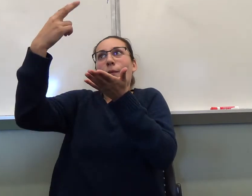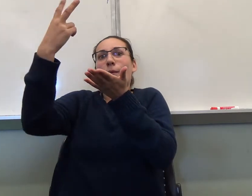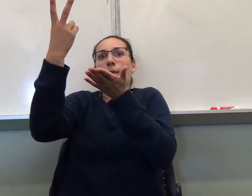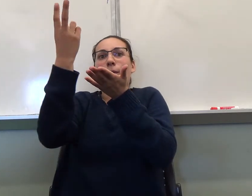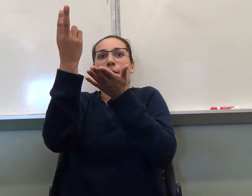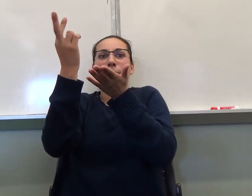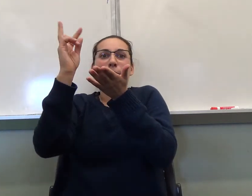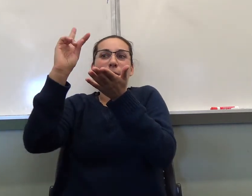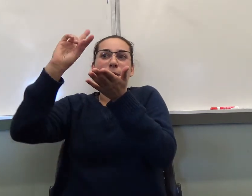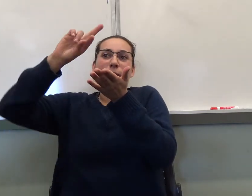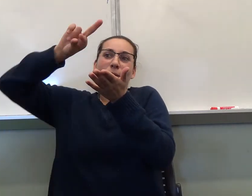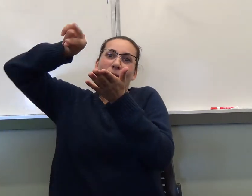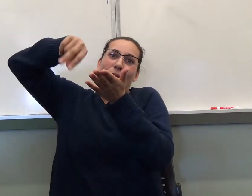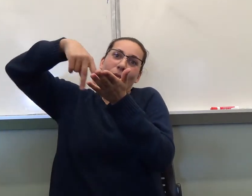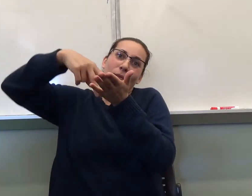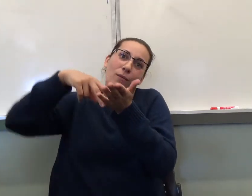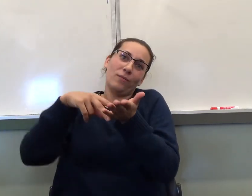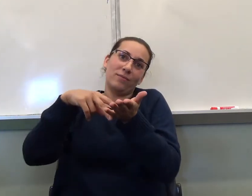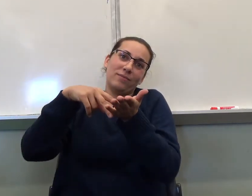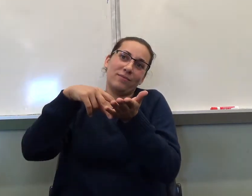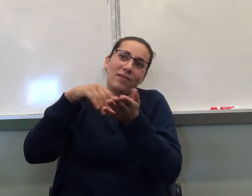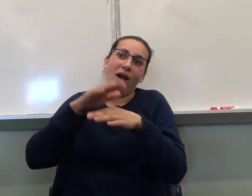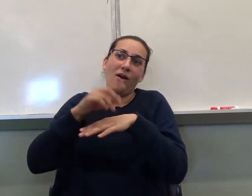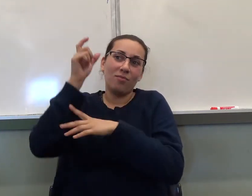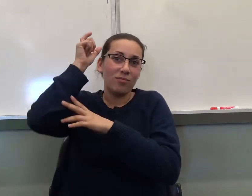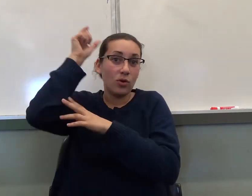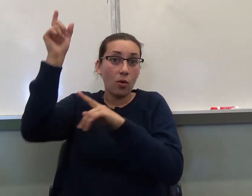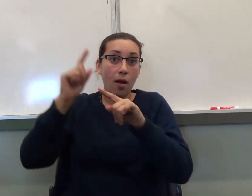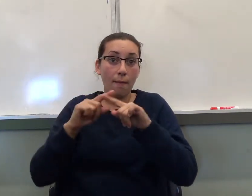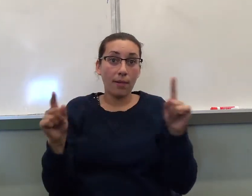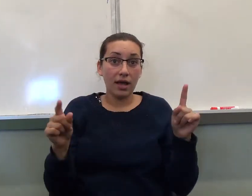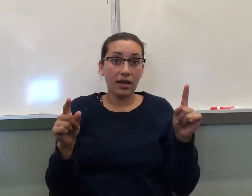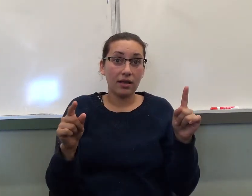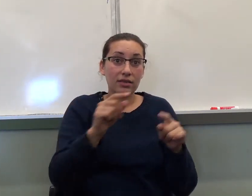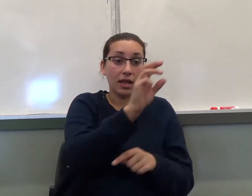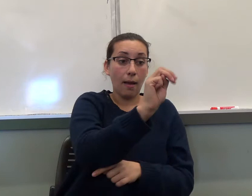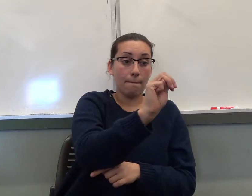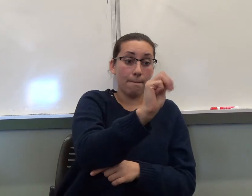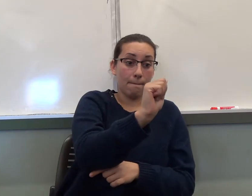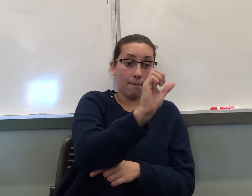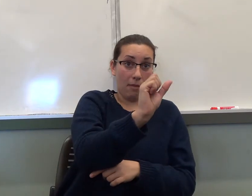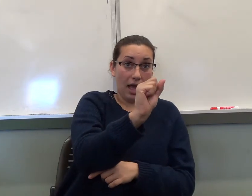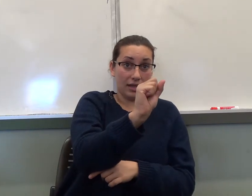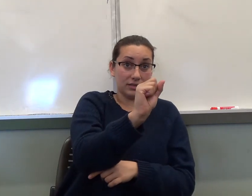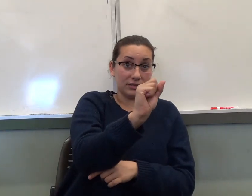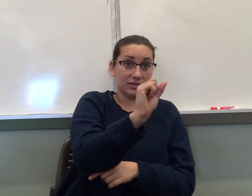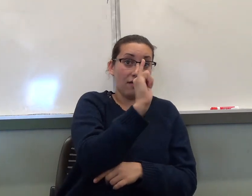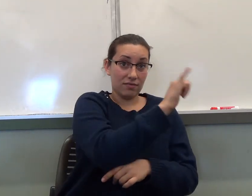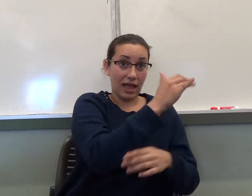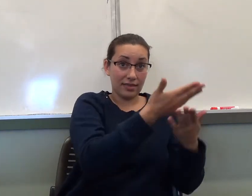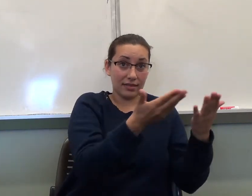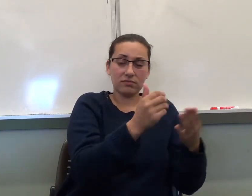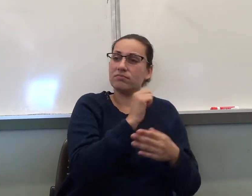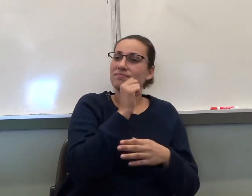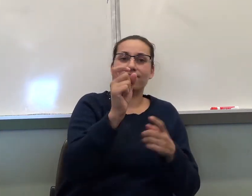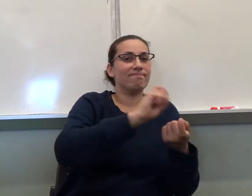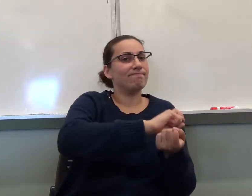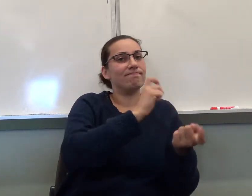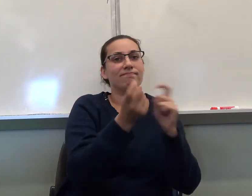All right, but the mass of the object does not change between here and the moon. So it's got a property which is independent of